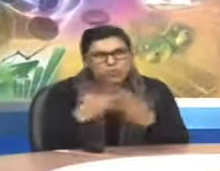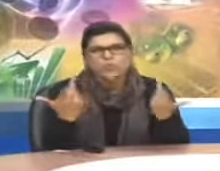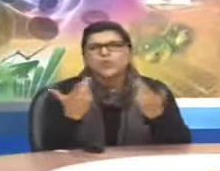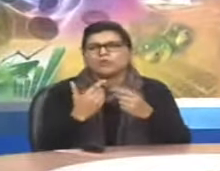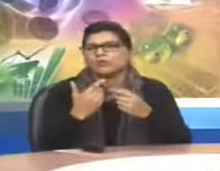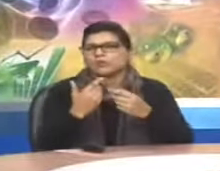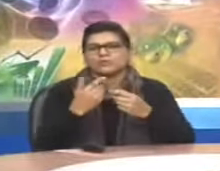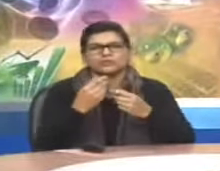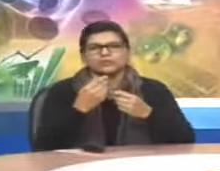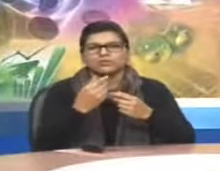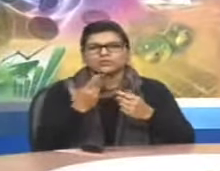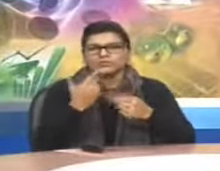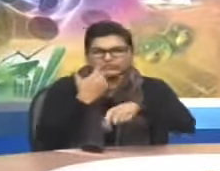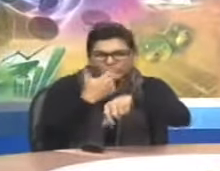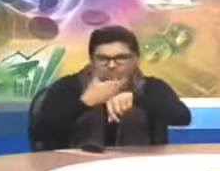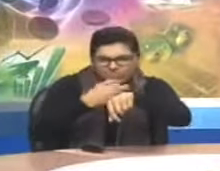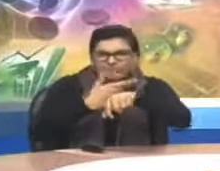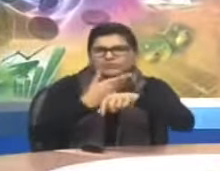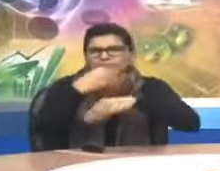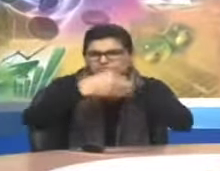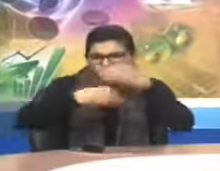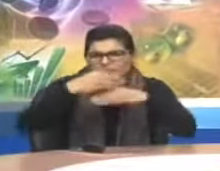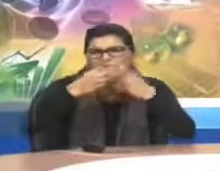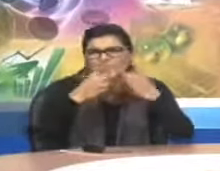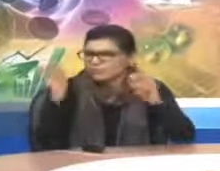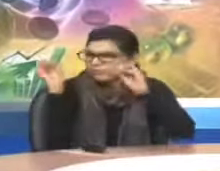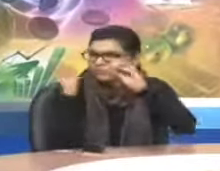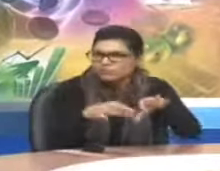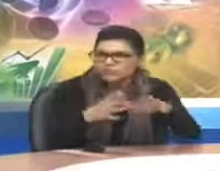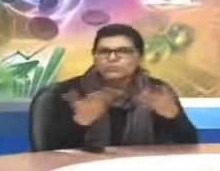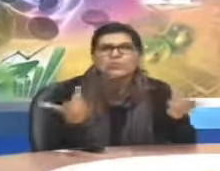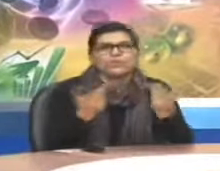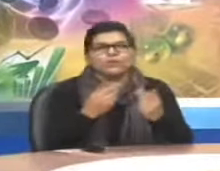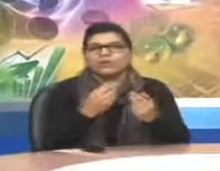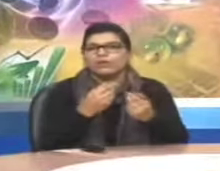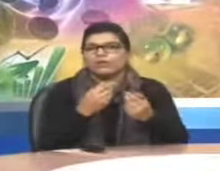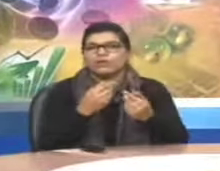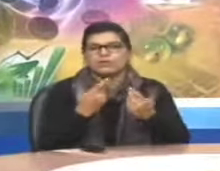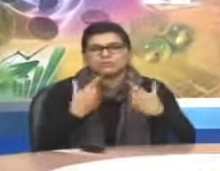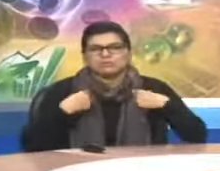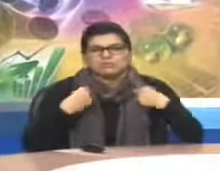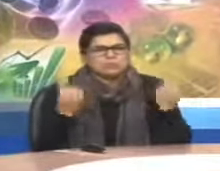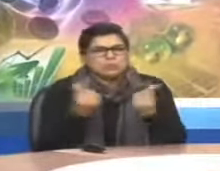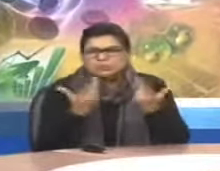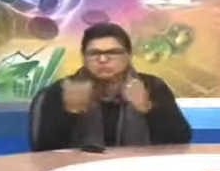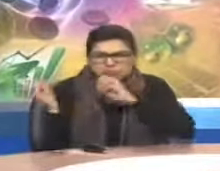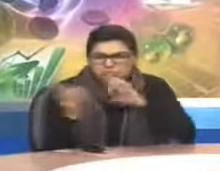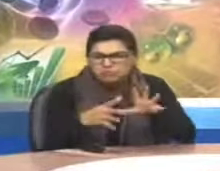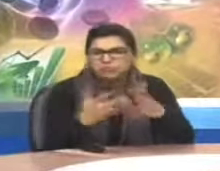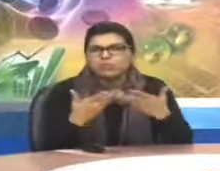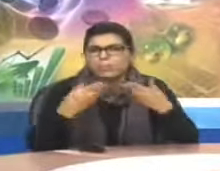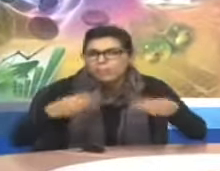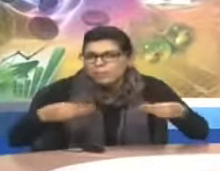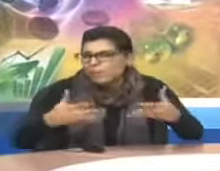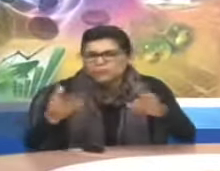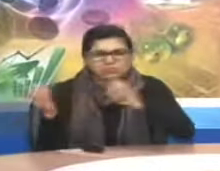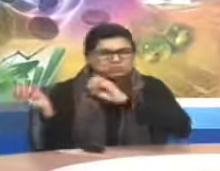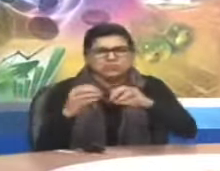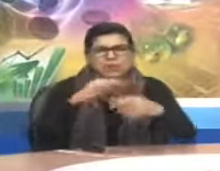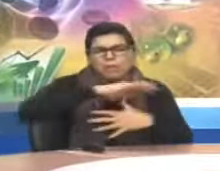and it solves the disposal of wastes and also yields revenue